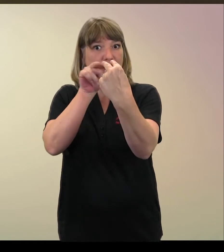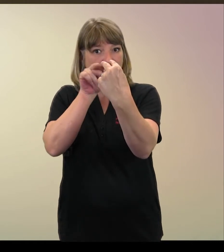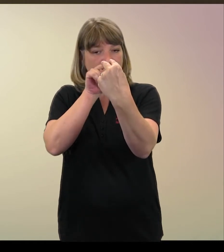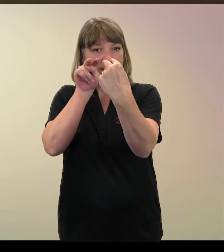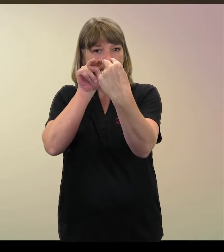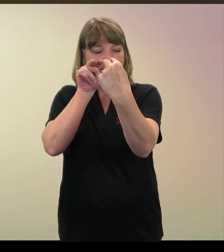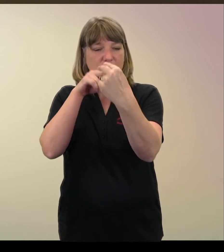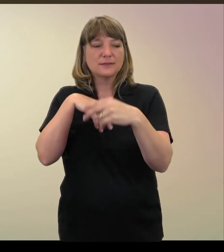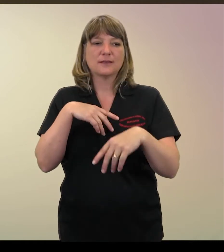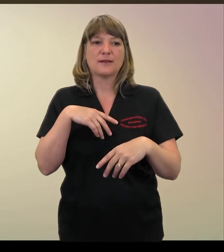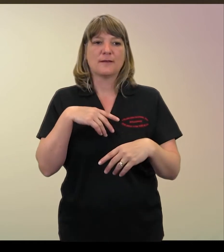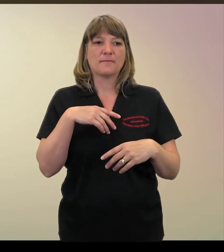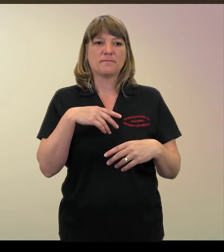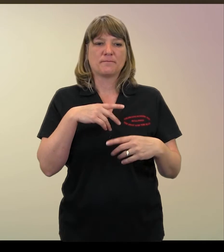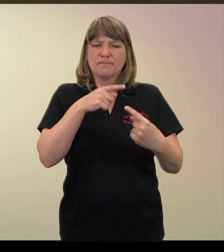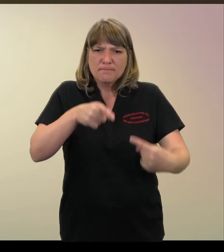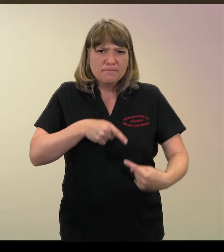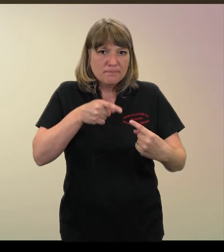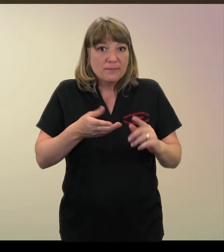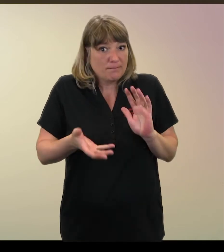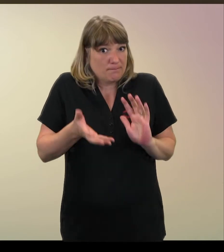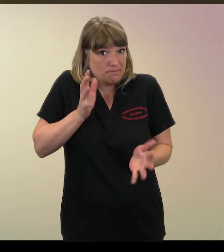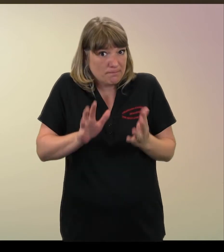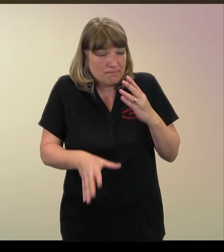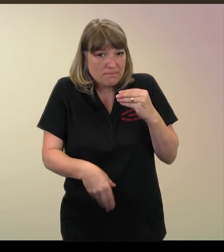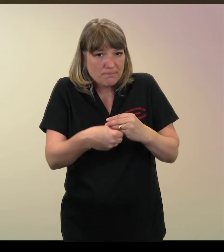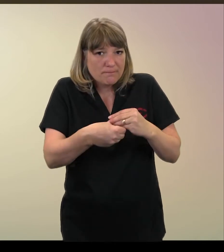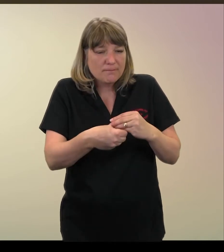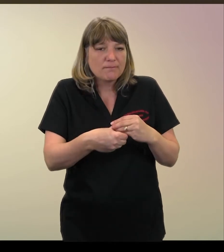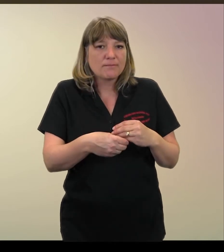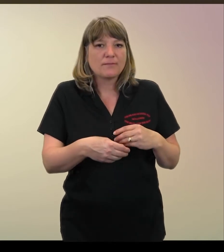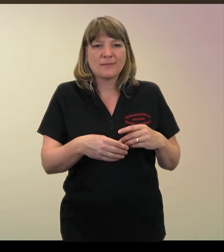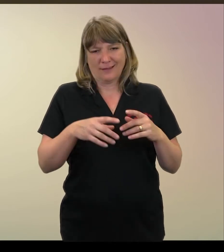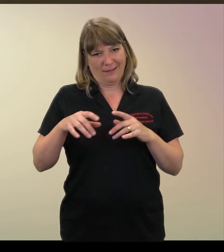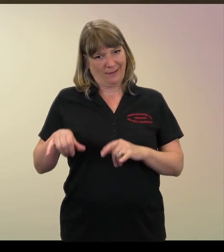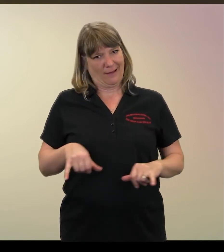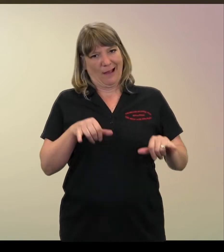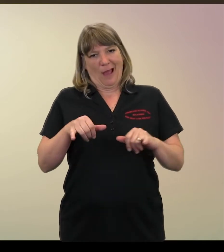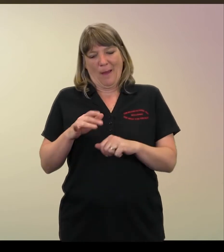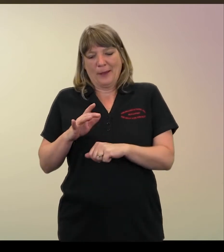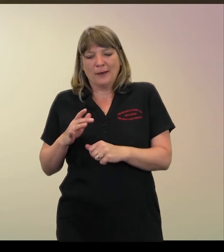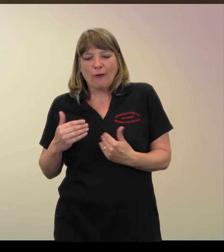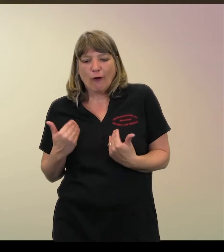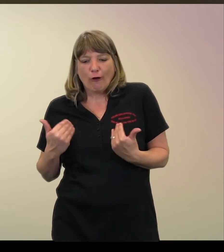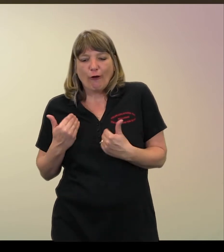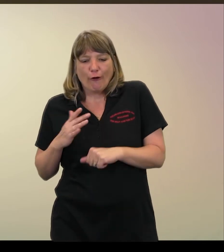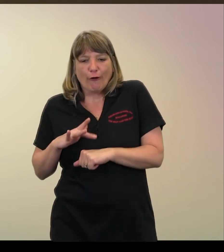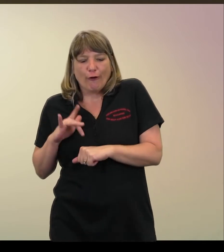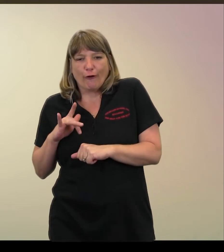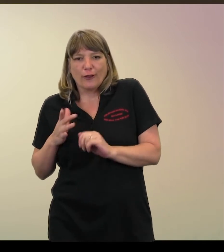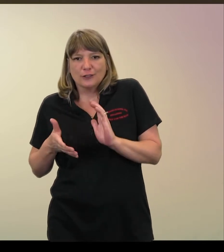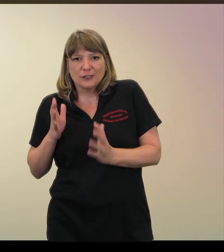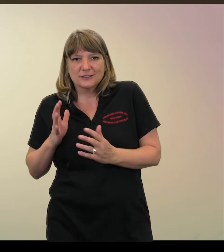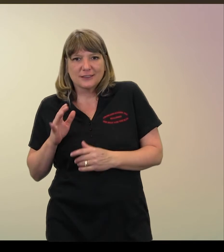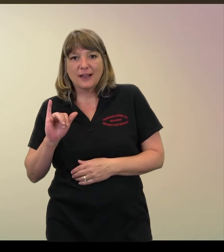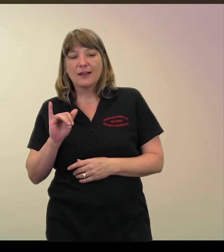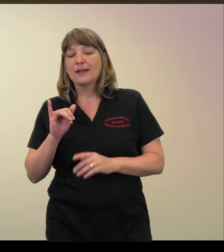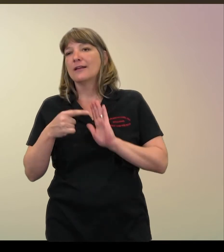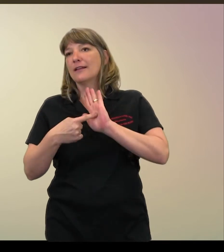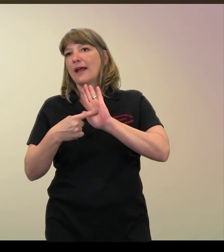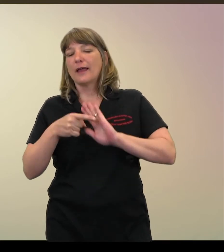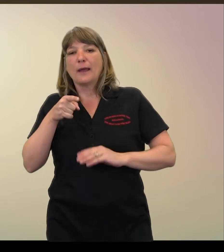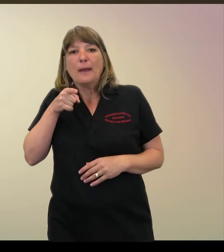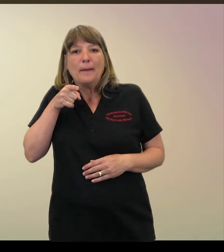contact. They have difficulty using gestures. Some common early gestures that might be an example of that